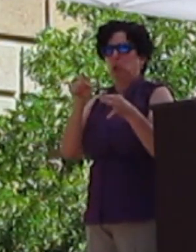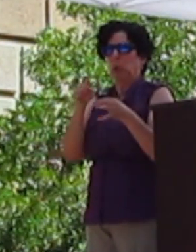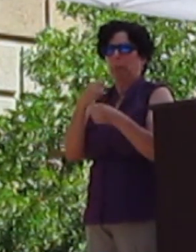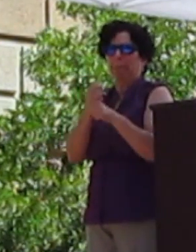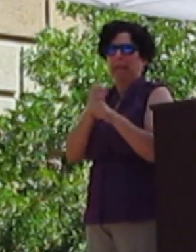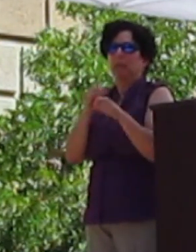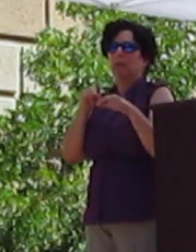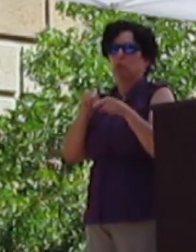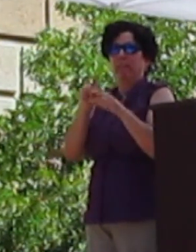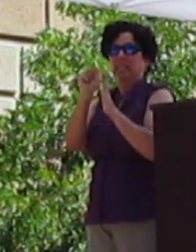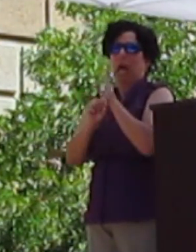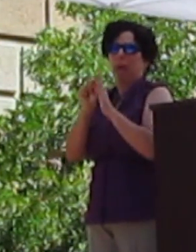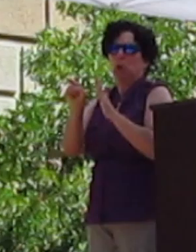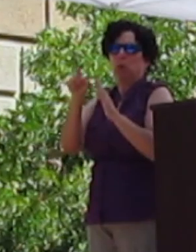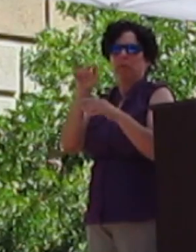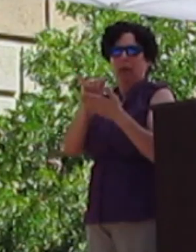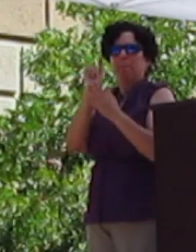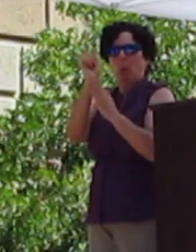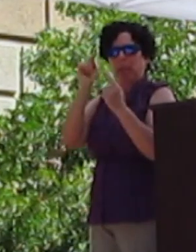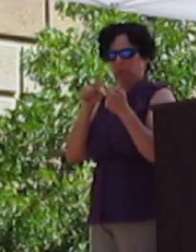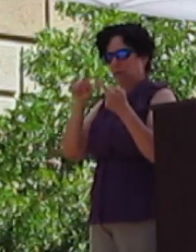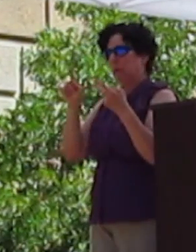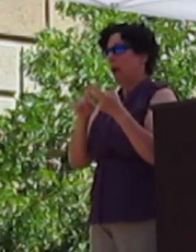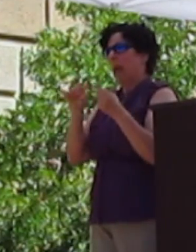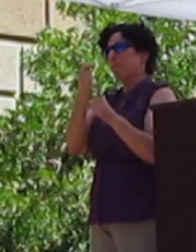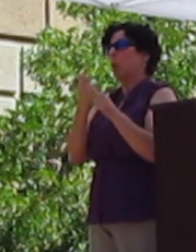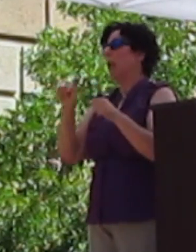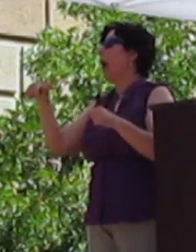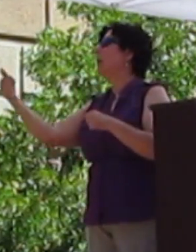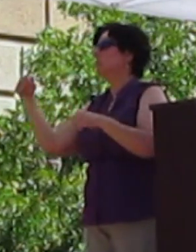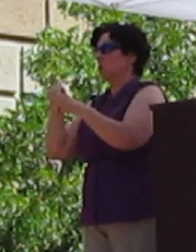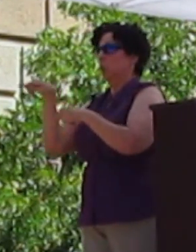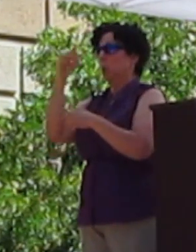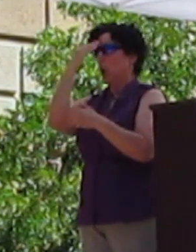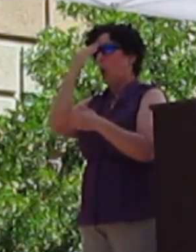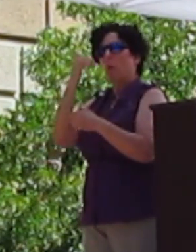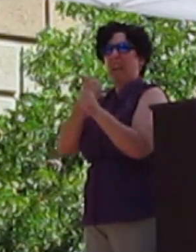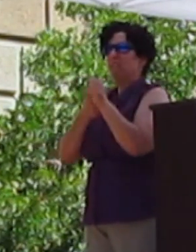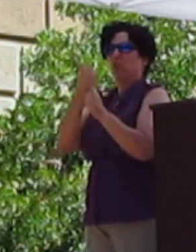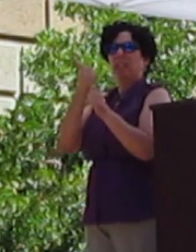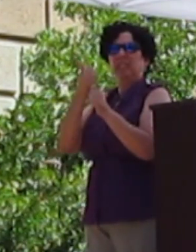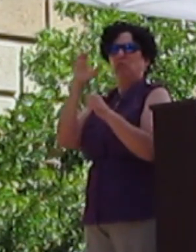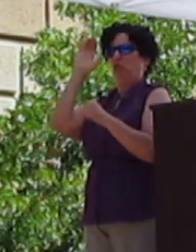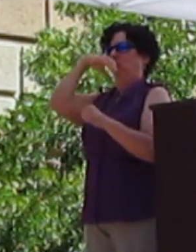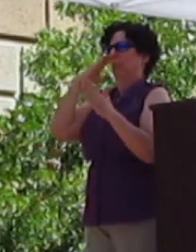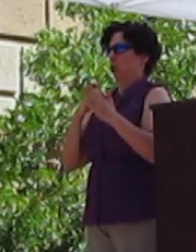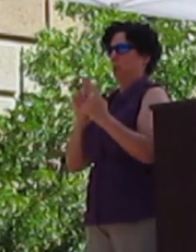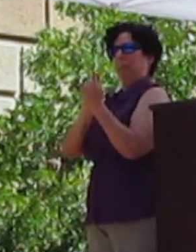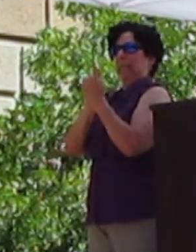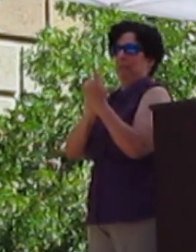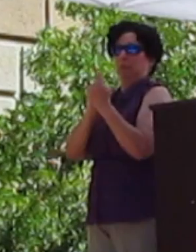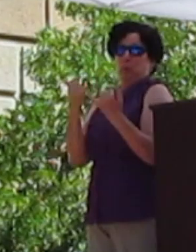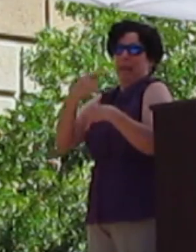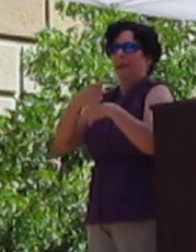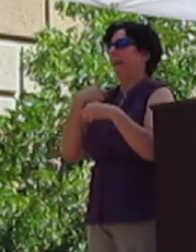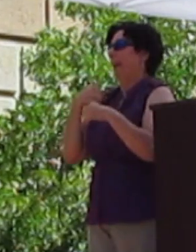in. That's also true for everyone else you know, and every stranger you'll meet today, and every stranger you'll meet for the rest